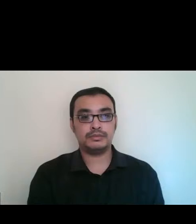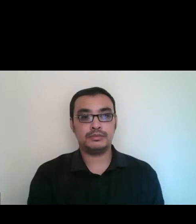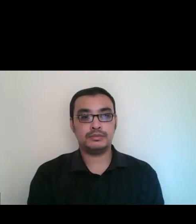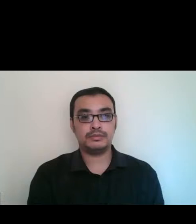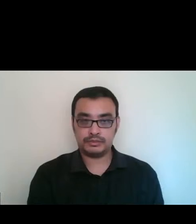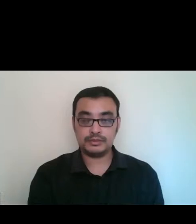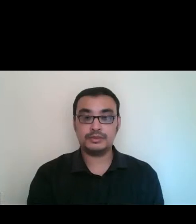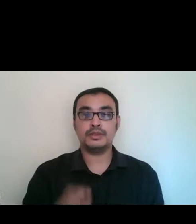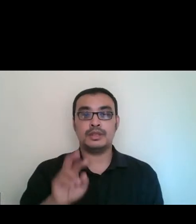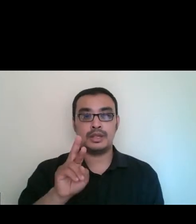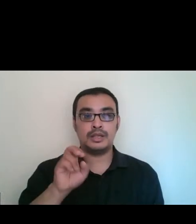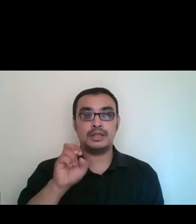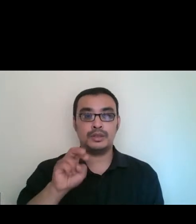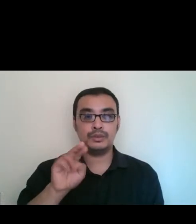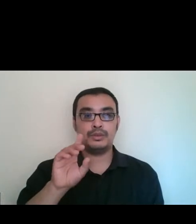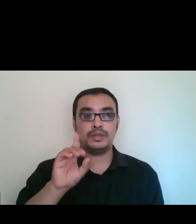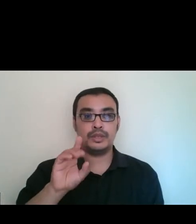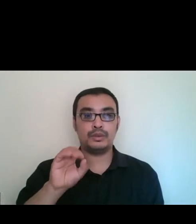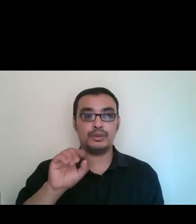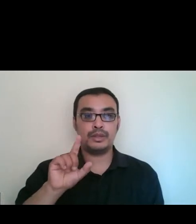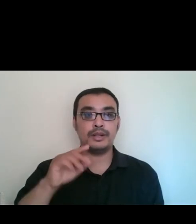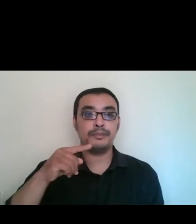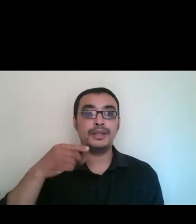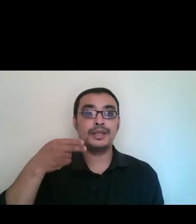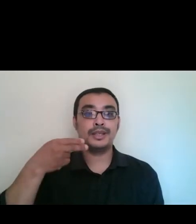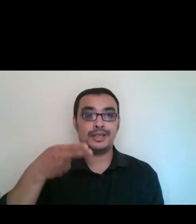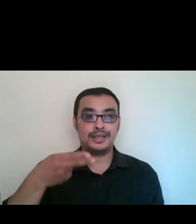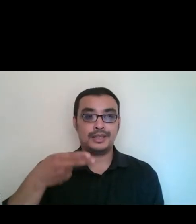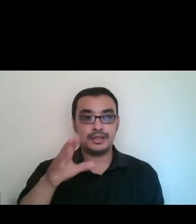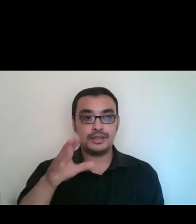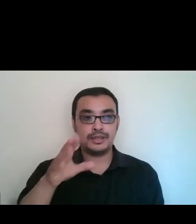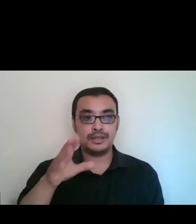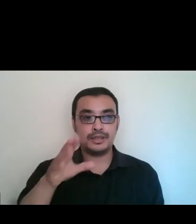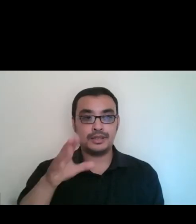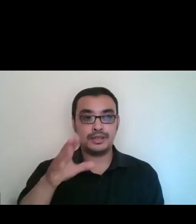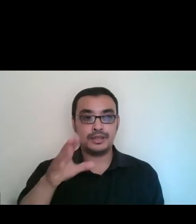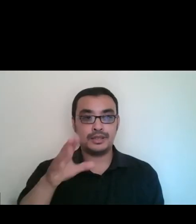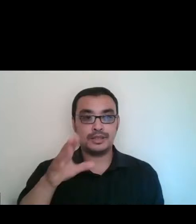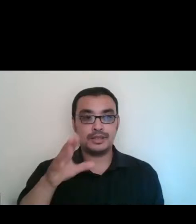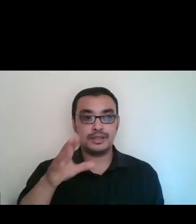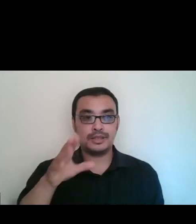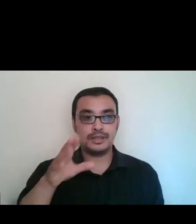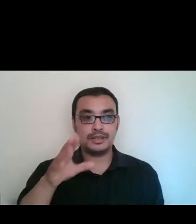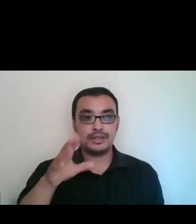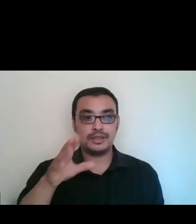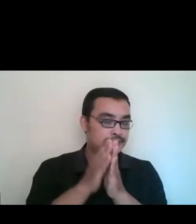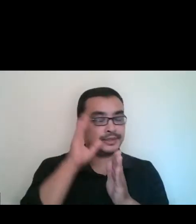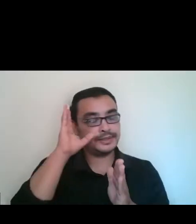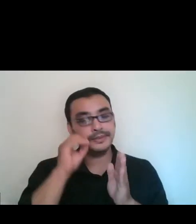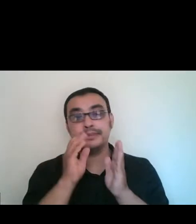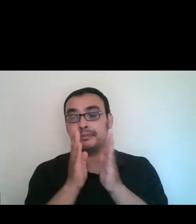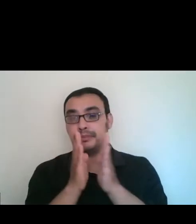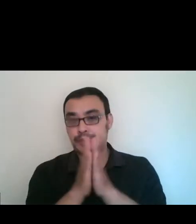Elisabetta, and good afternoon, everyone, good evening, and good morning. So the